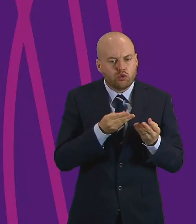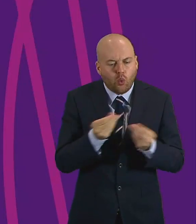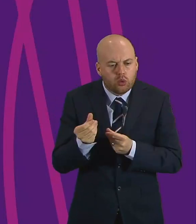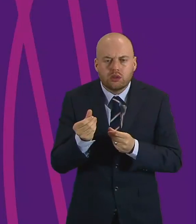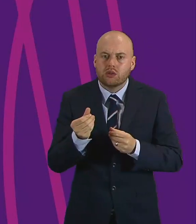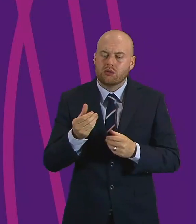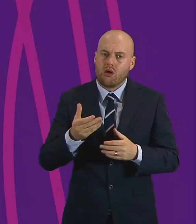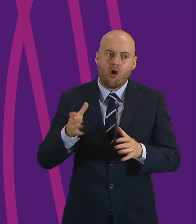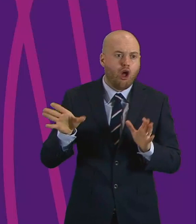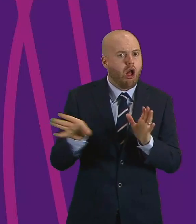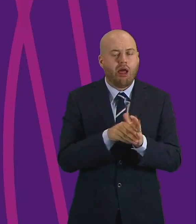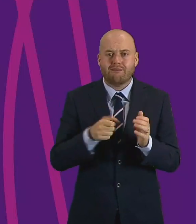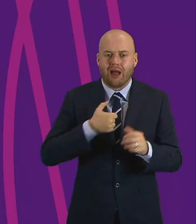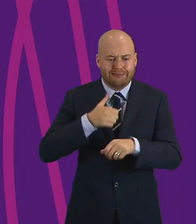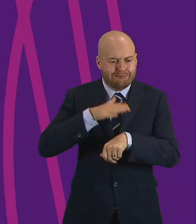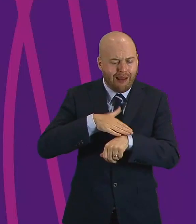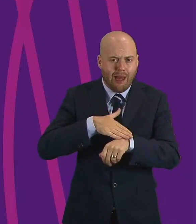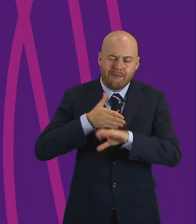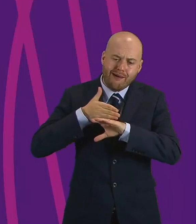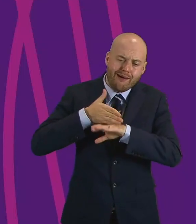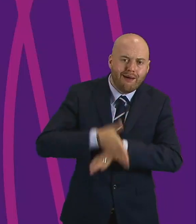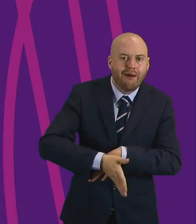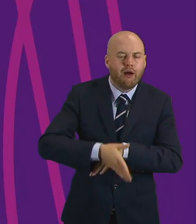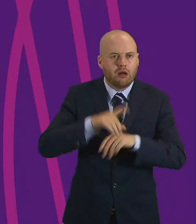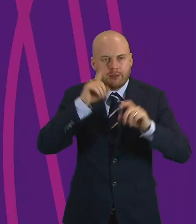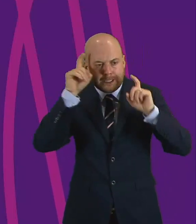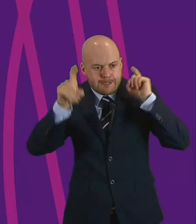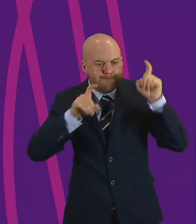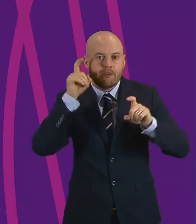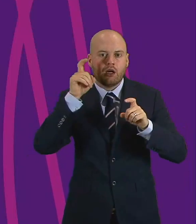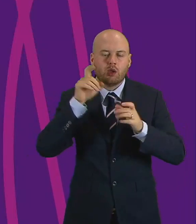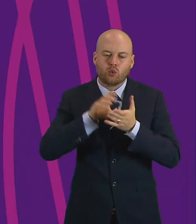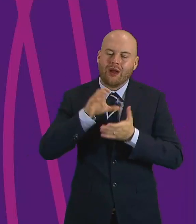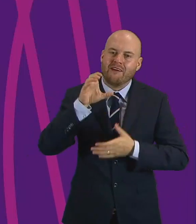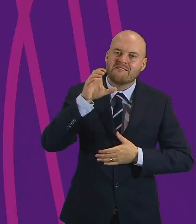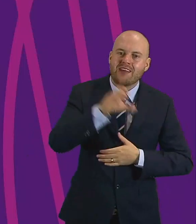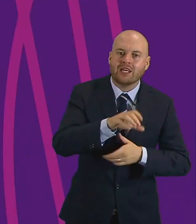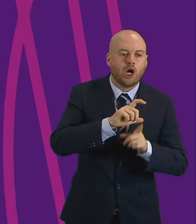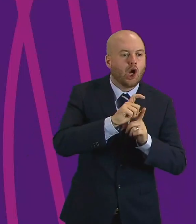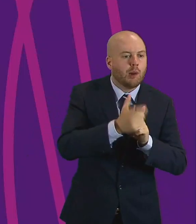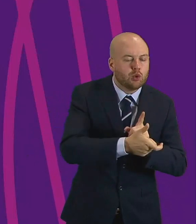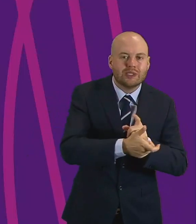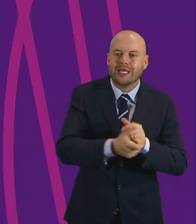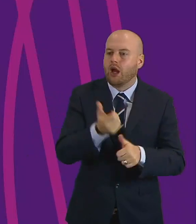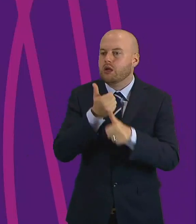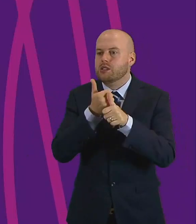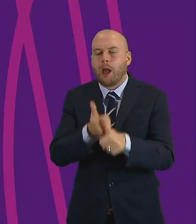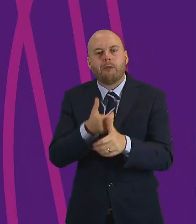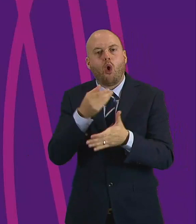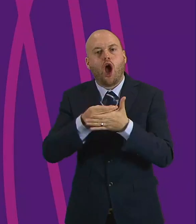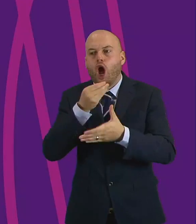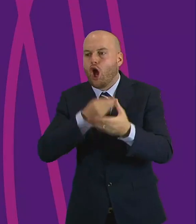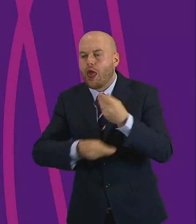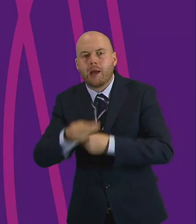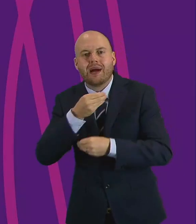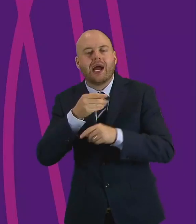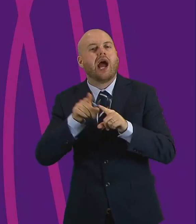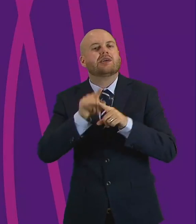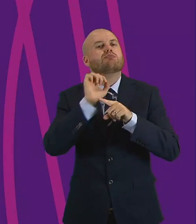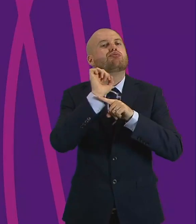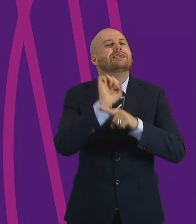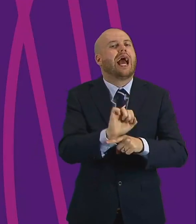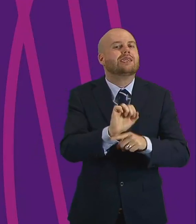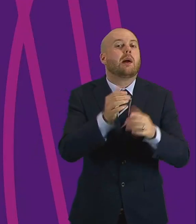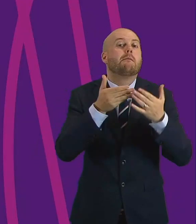and all of our creativity to invest in communities, to support the economy and to protect public services. And that's why